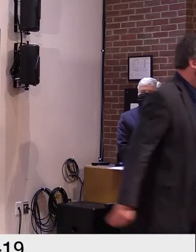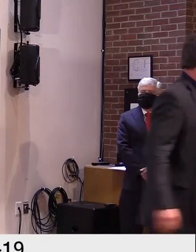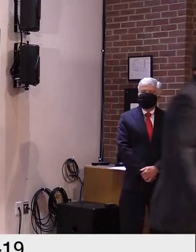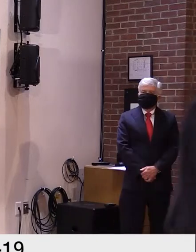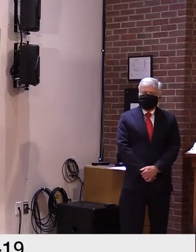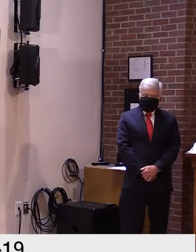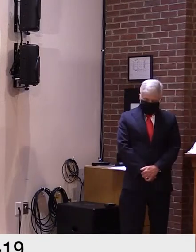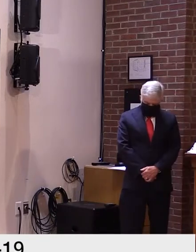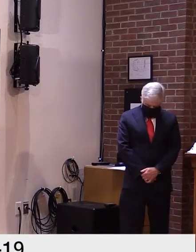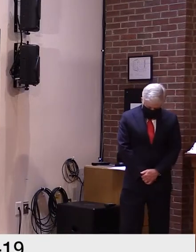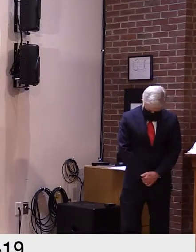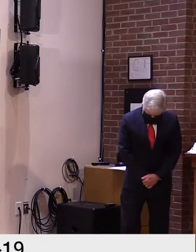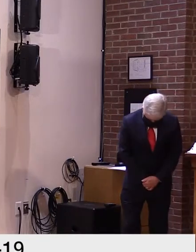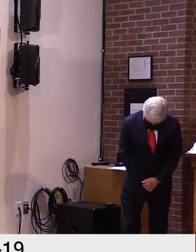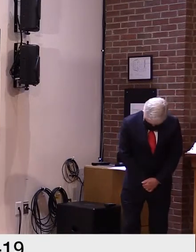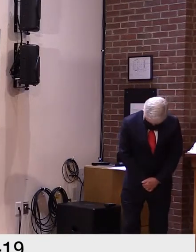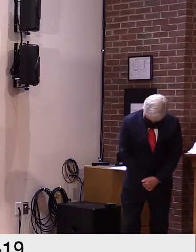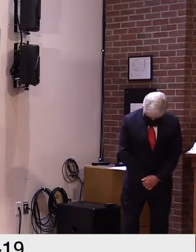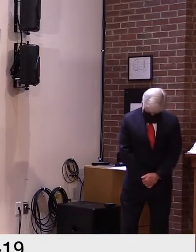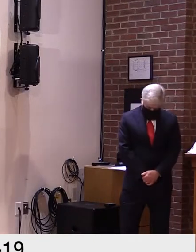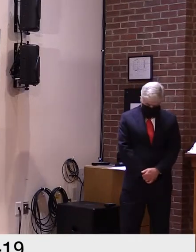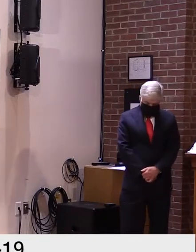Wilson Ring, the AP.